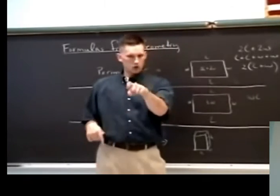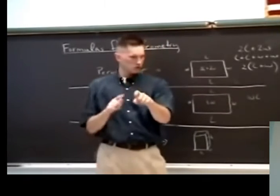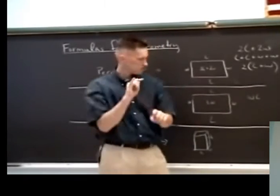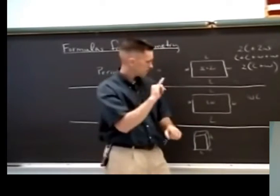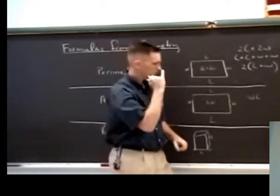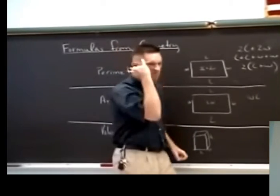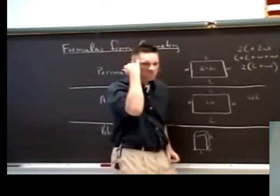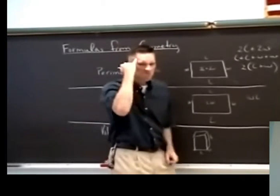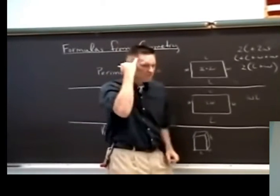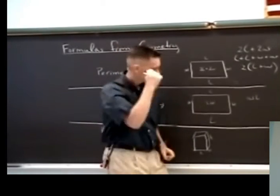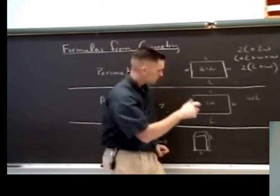way.